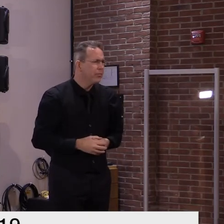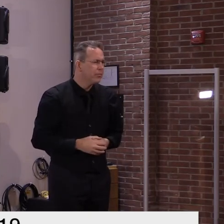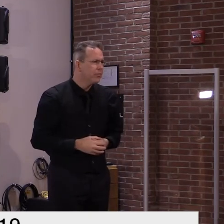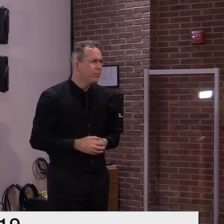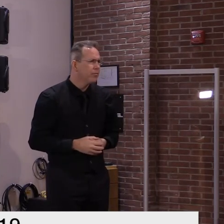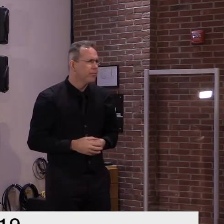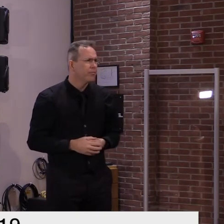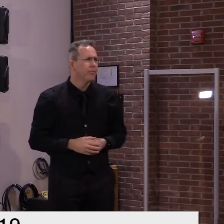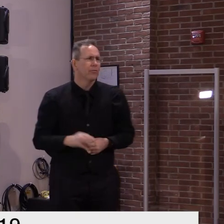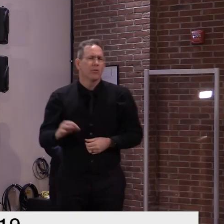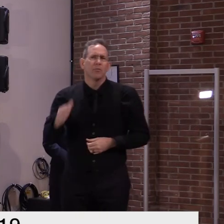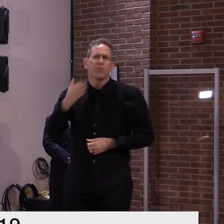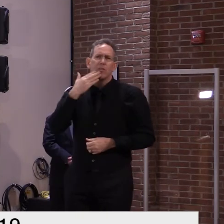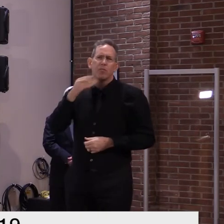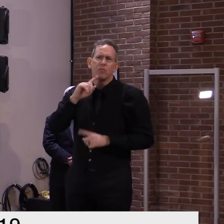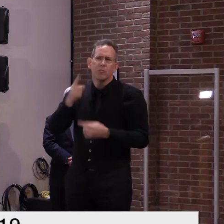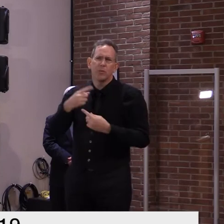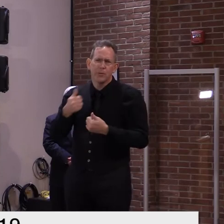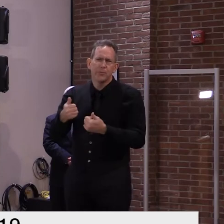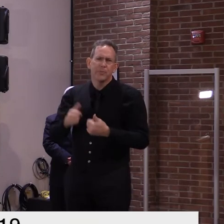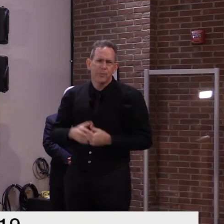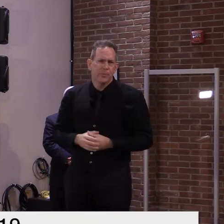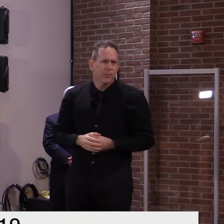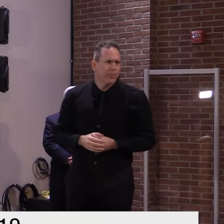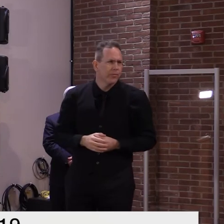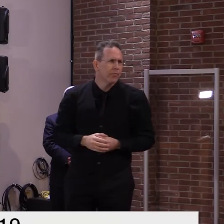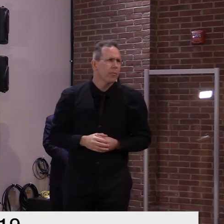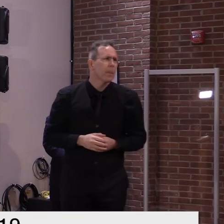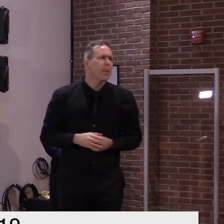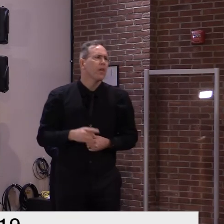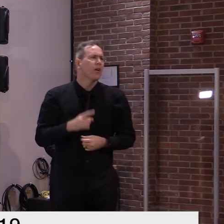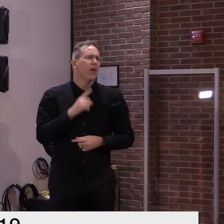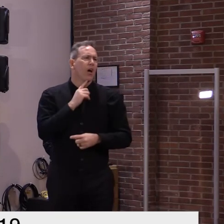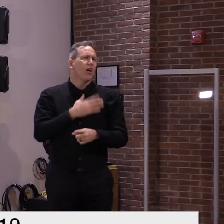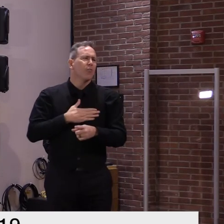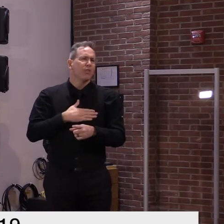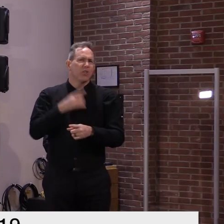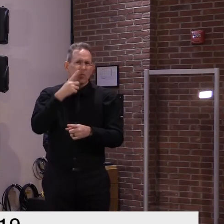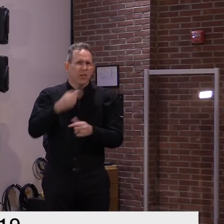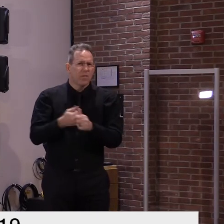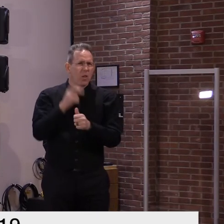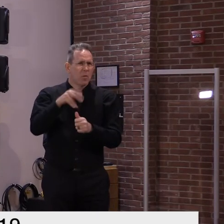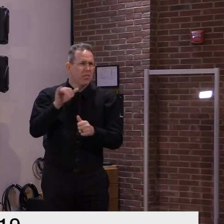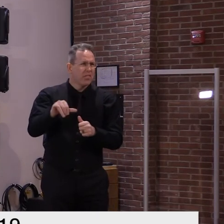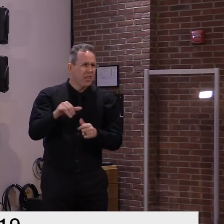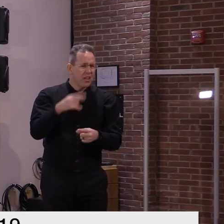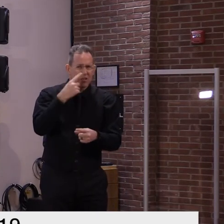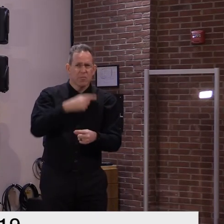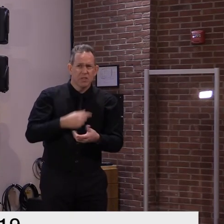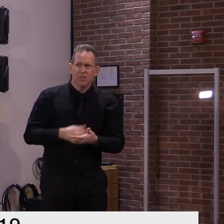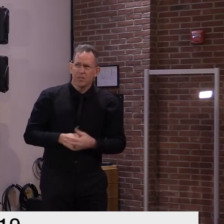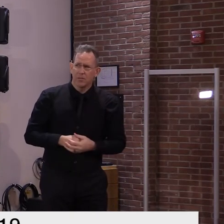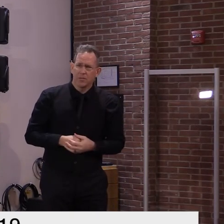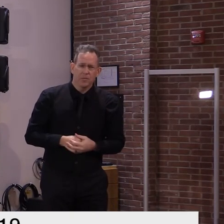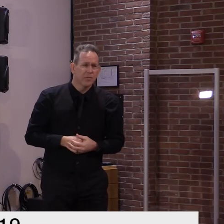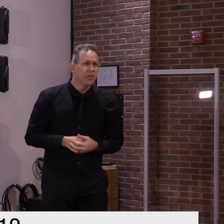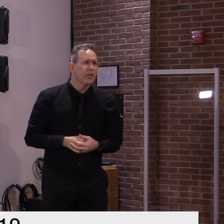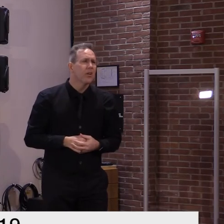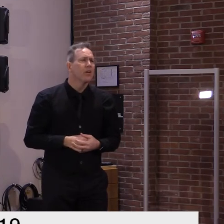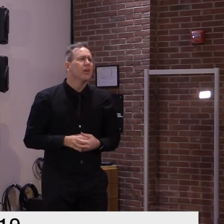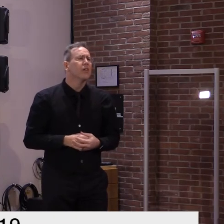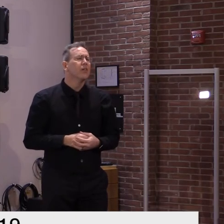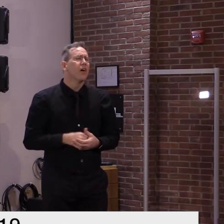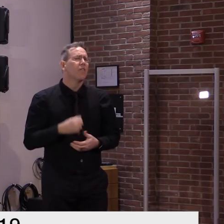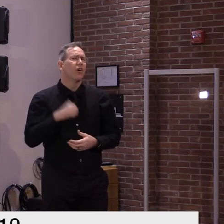Appreciate that. I'd appreciate that follow-up info at some point. And the other follow-up I have, I